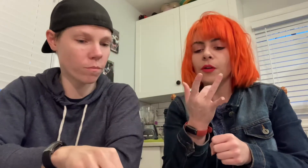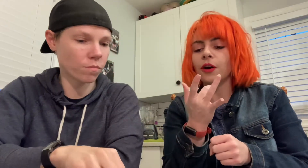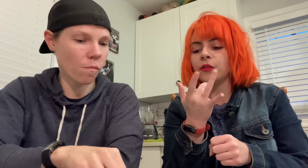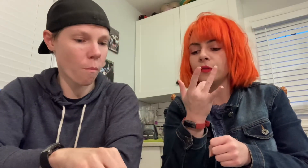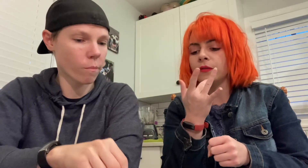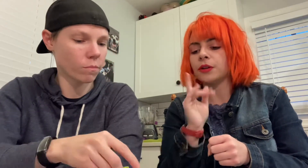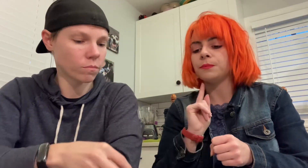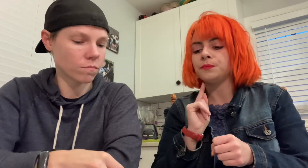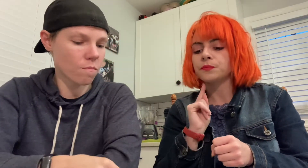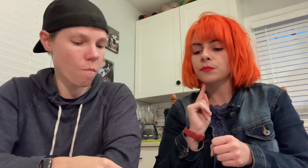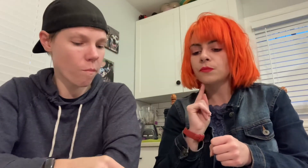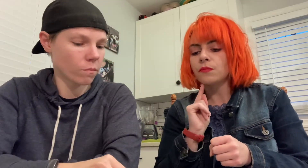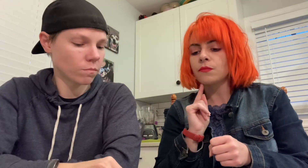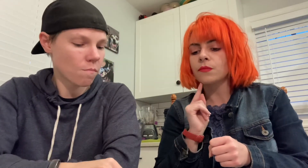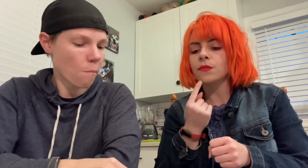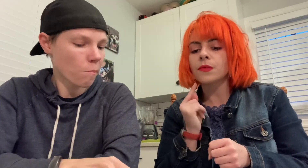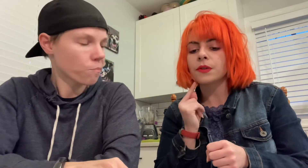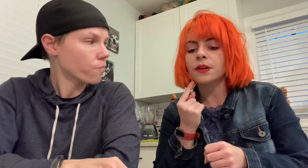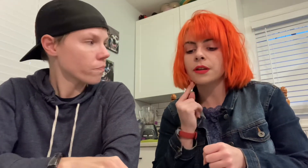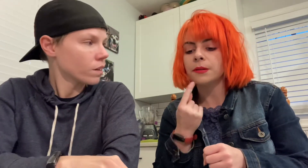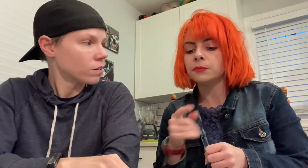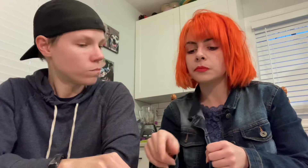coffee flavored candy.